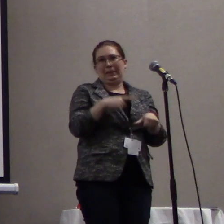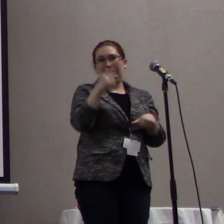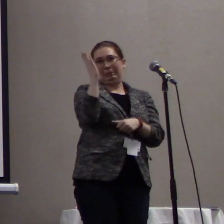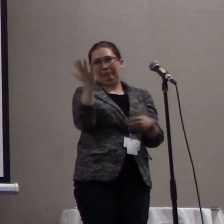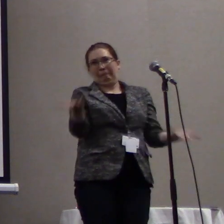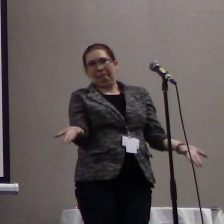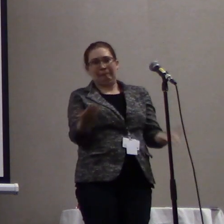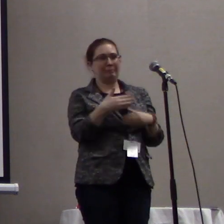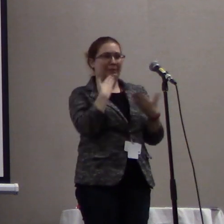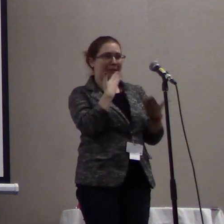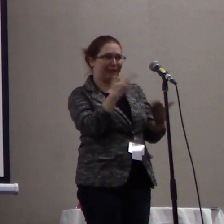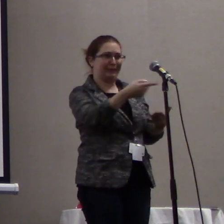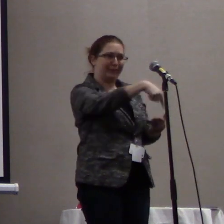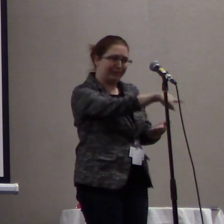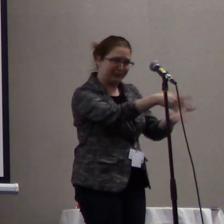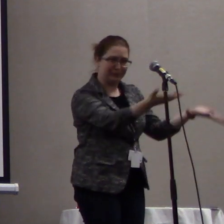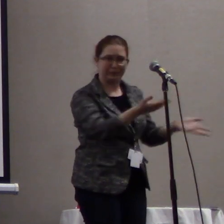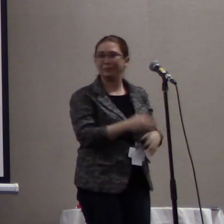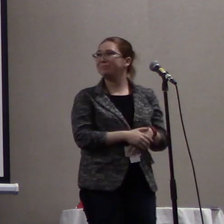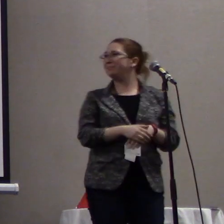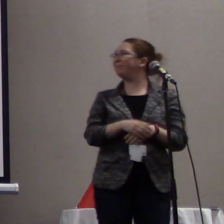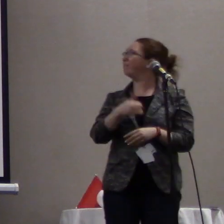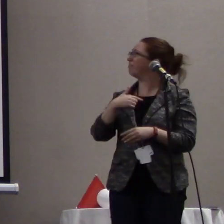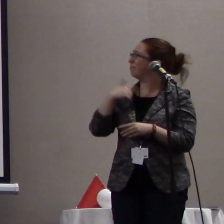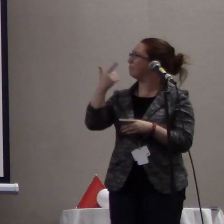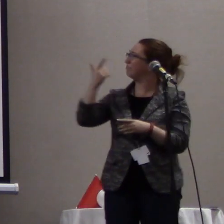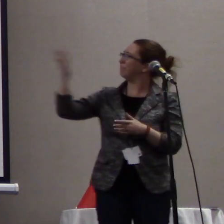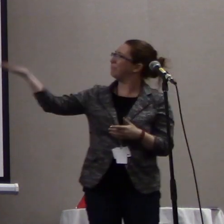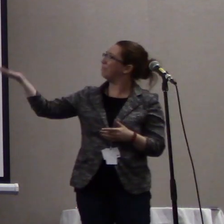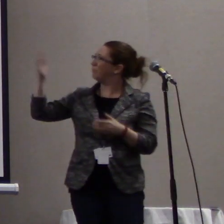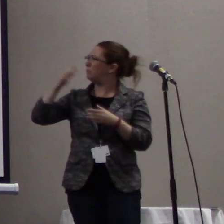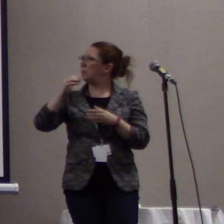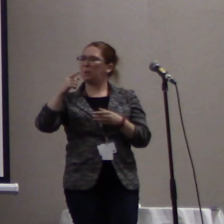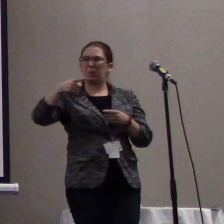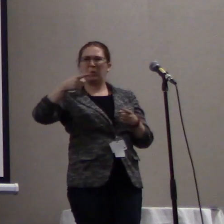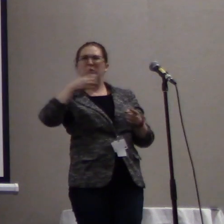This is my first time here presenting. Thank you all. I'm from New Mexico.